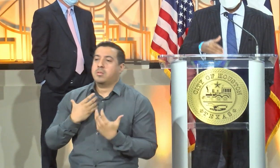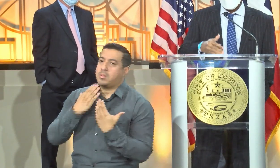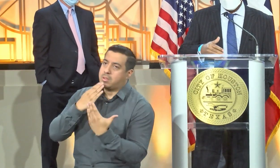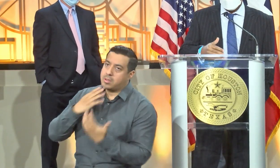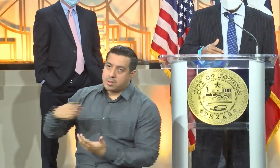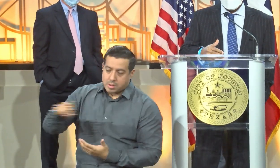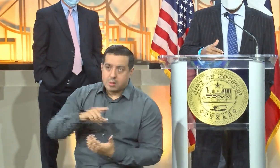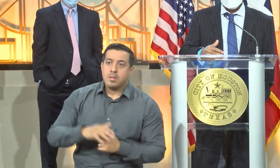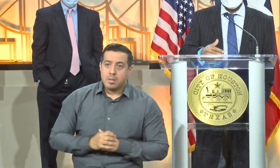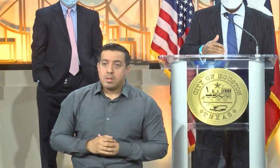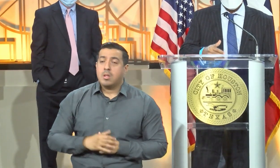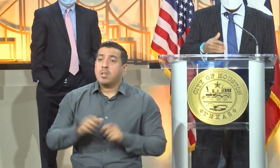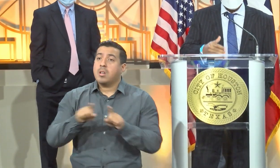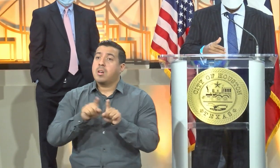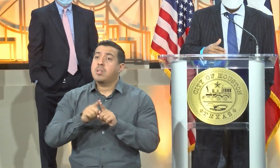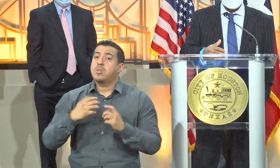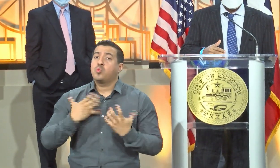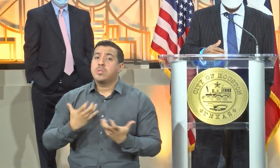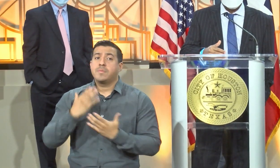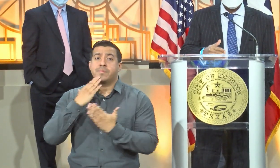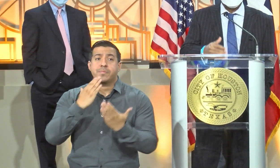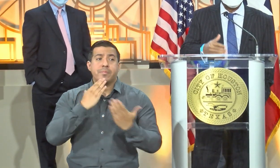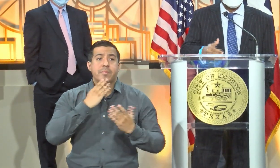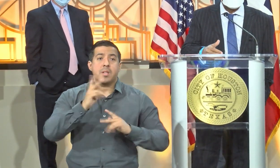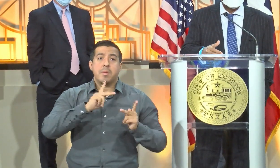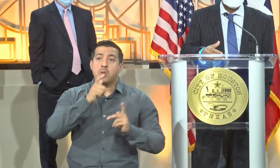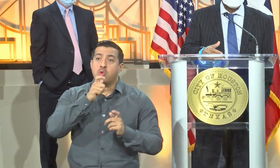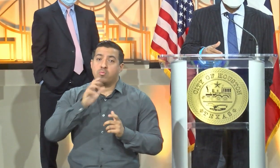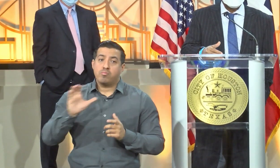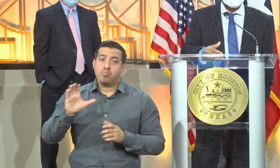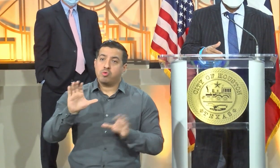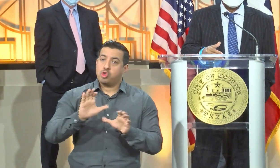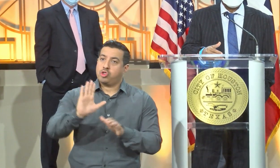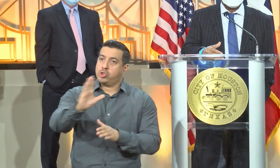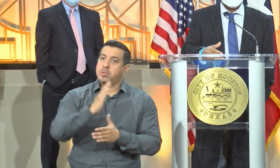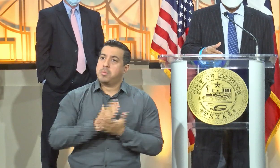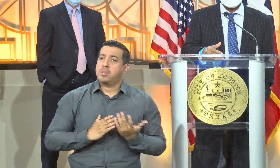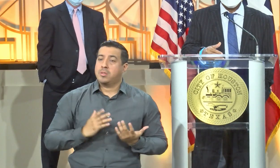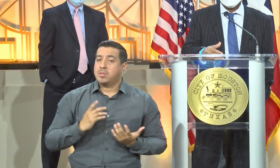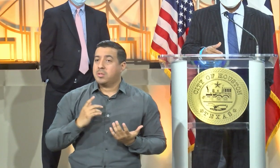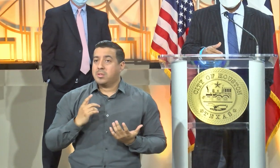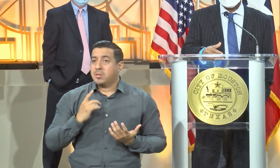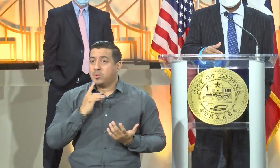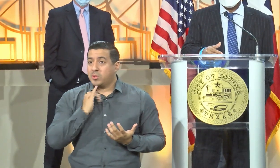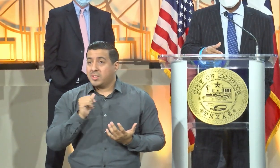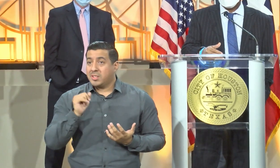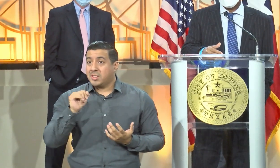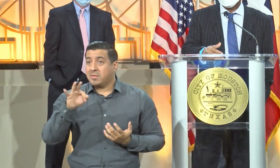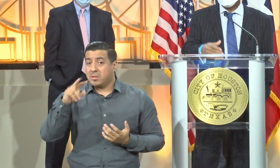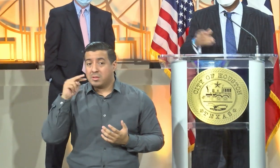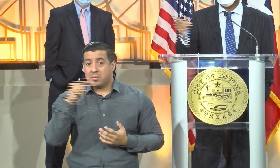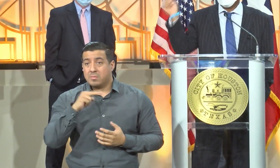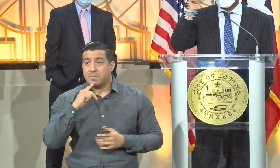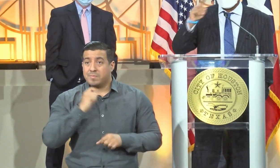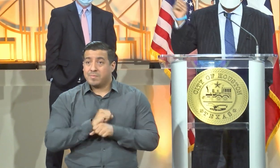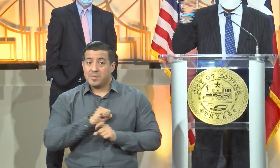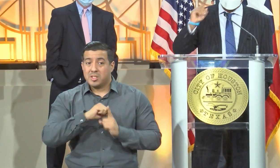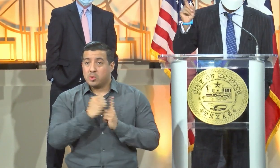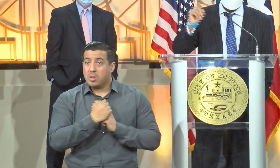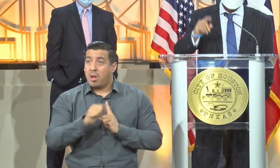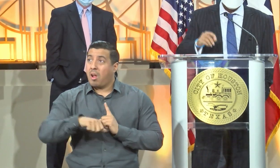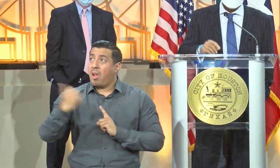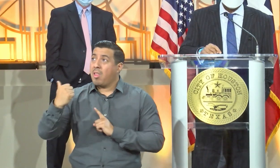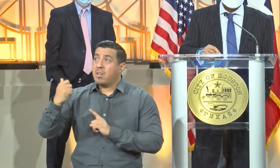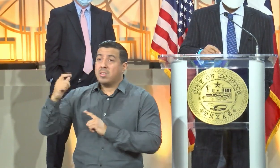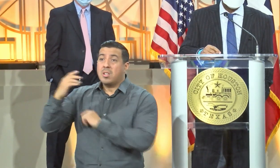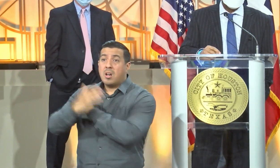thank people for doing your part, because quite frankly, when you look at the situation in other parts of the